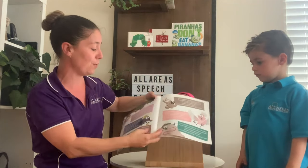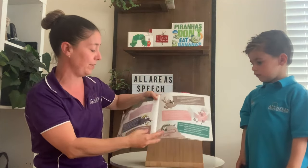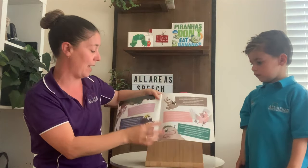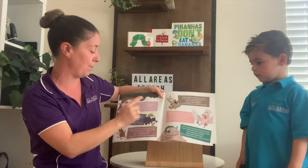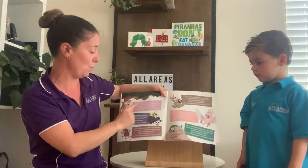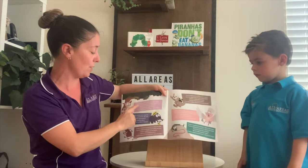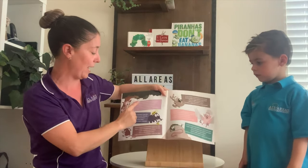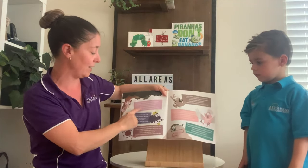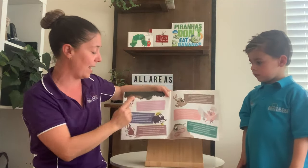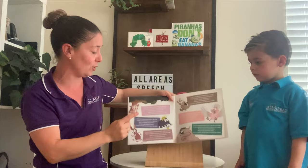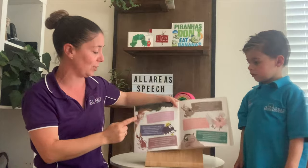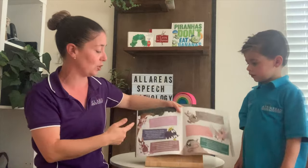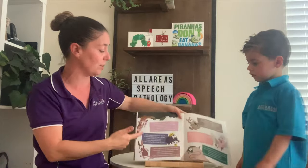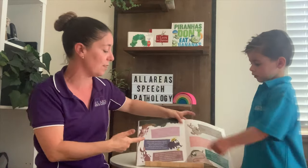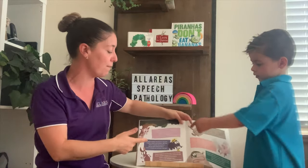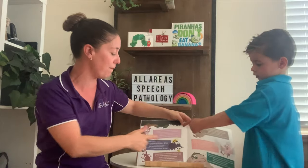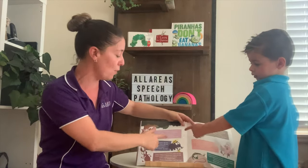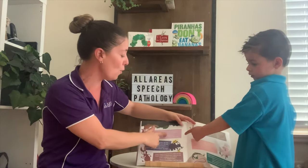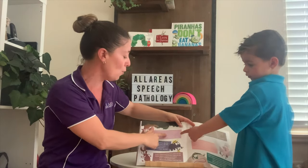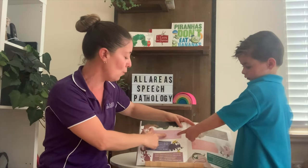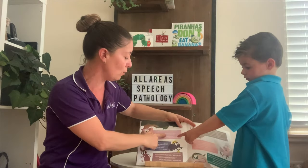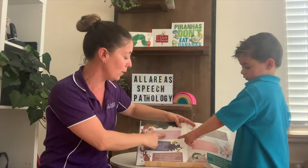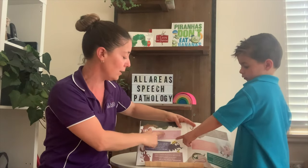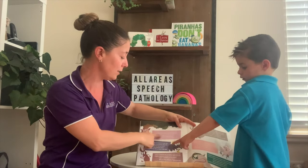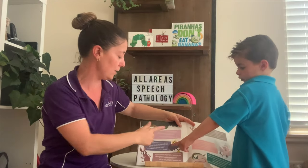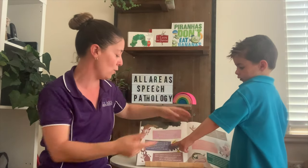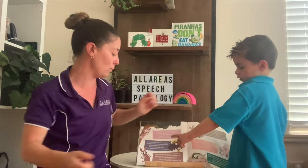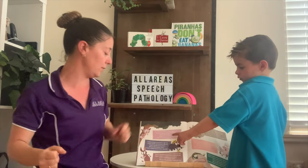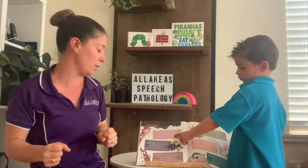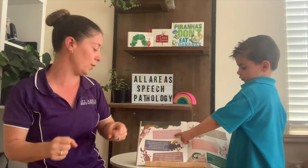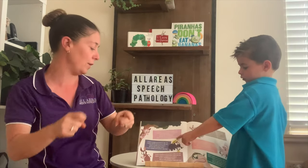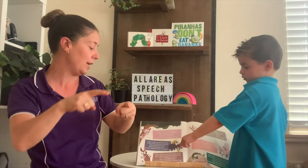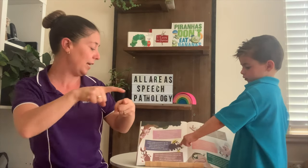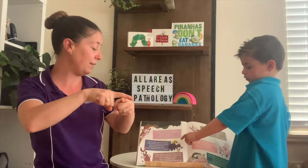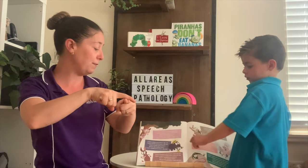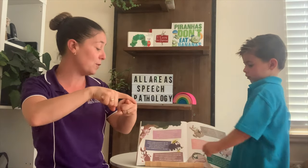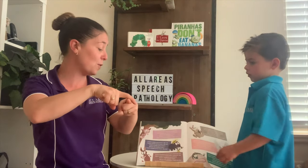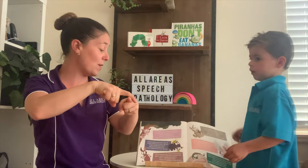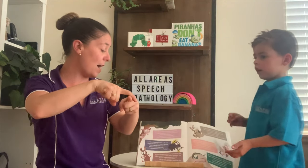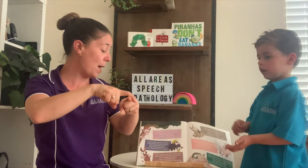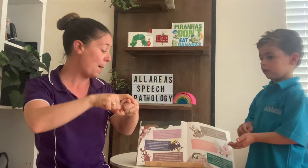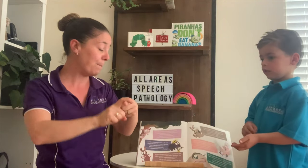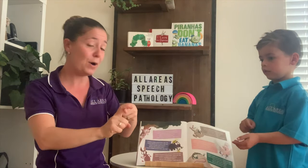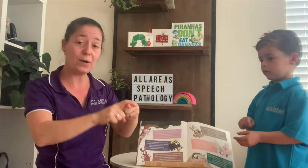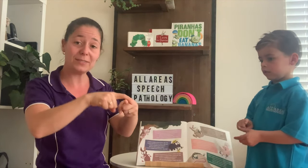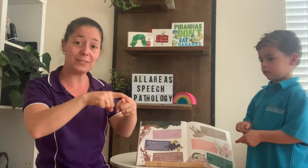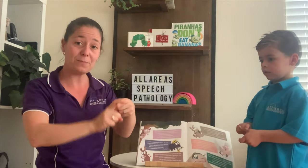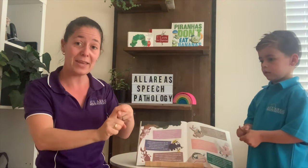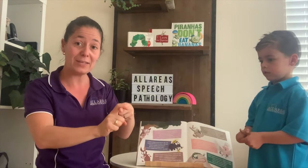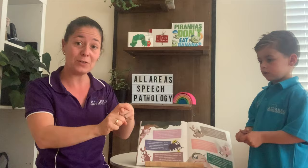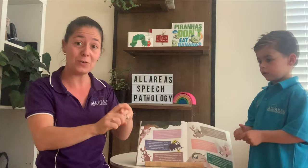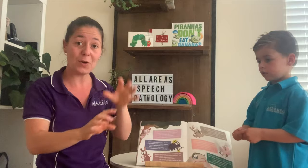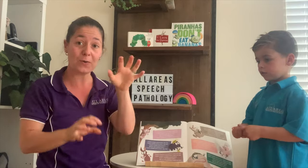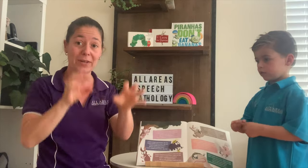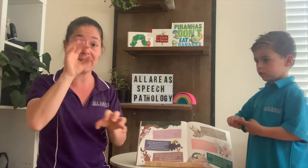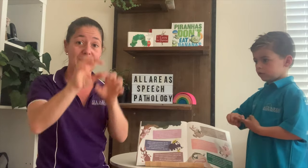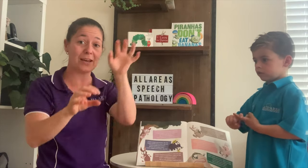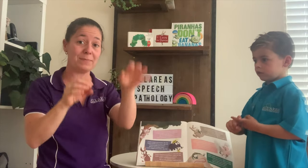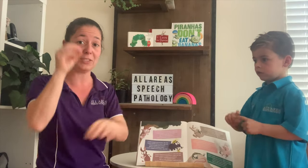in that book and it actually shows the full song. So if you're a possum and you know it, climb a